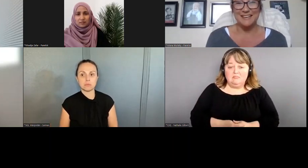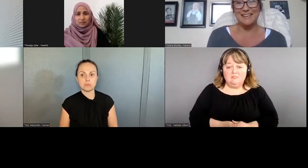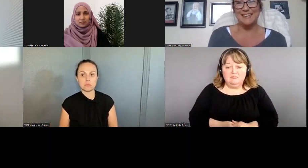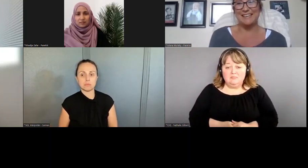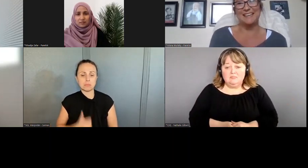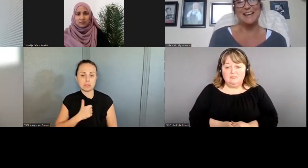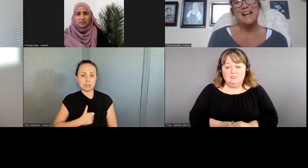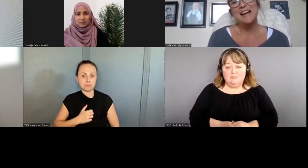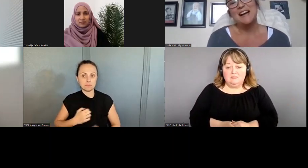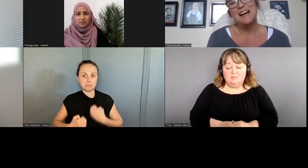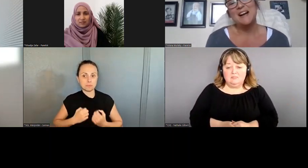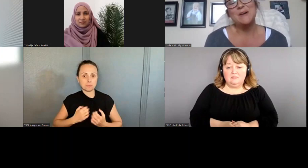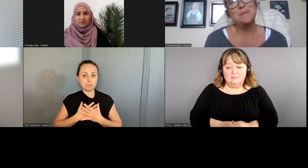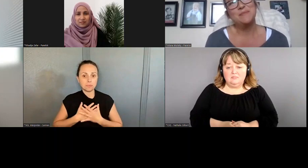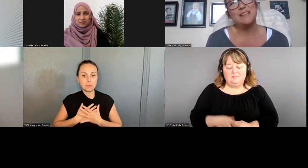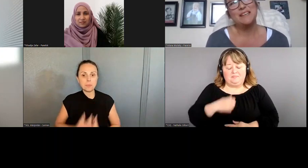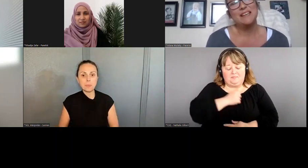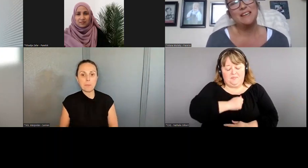Sorry.